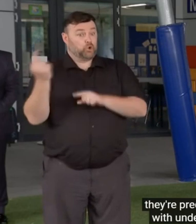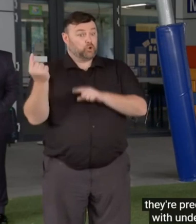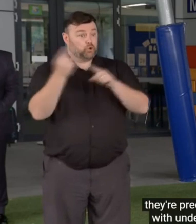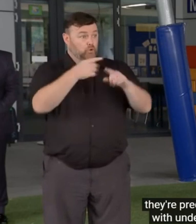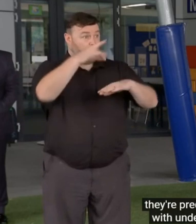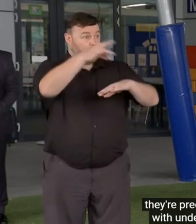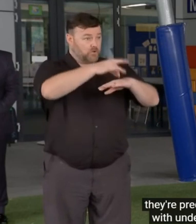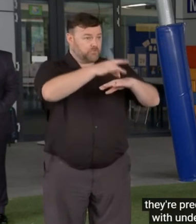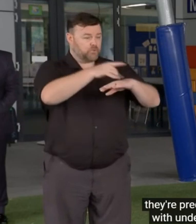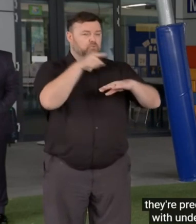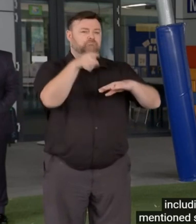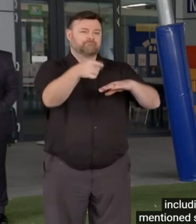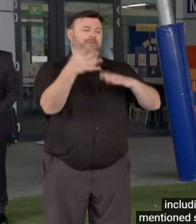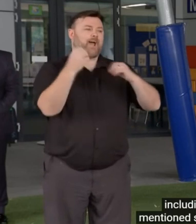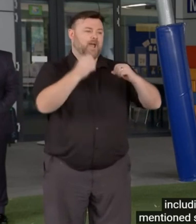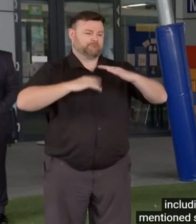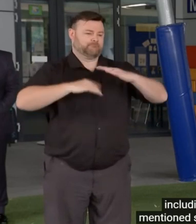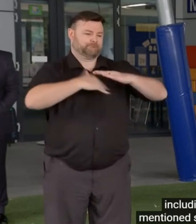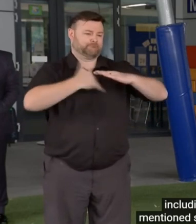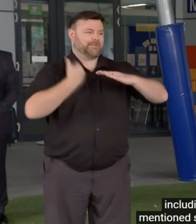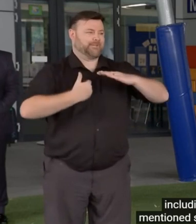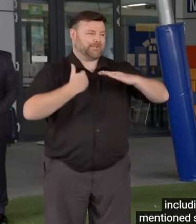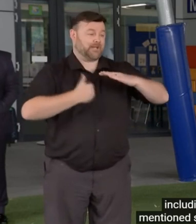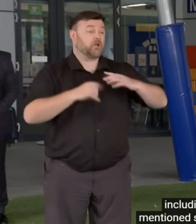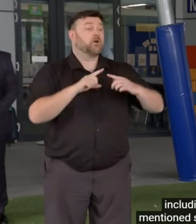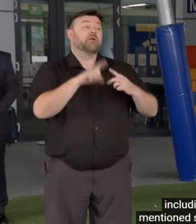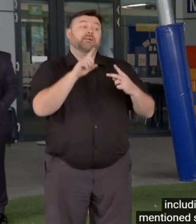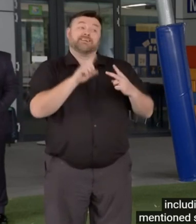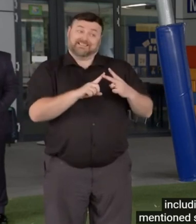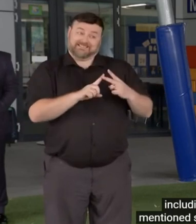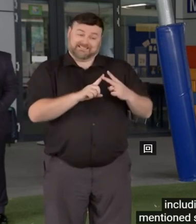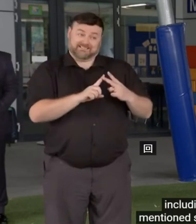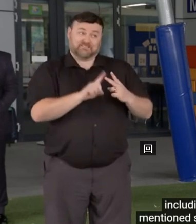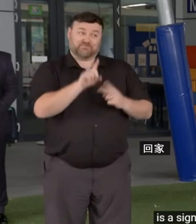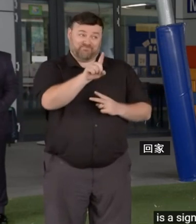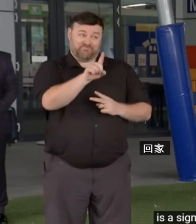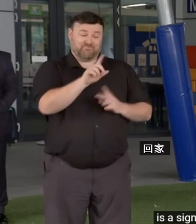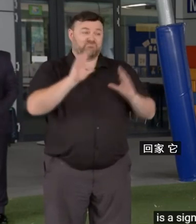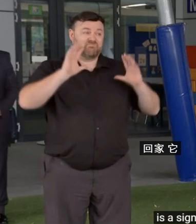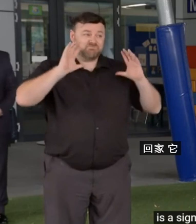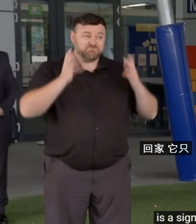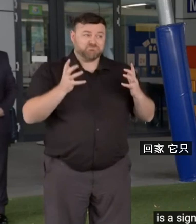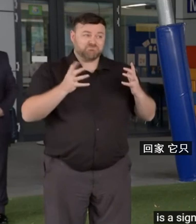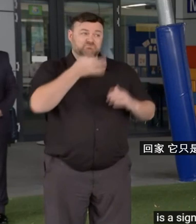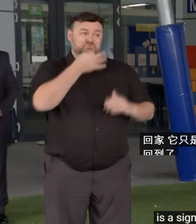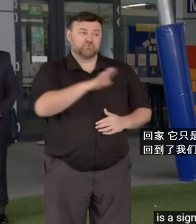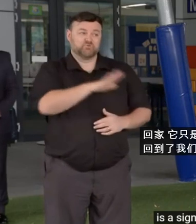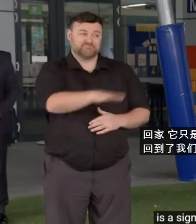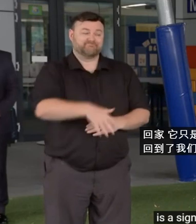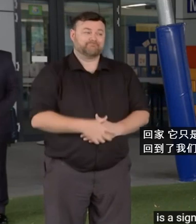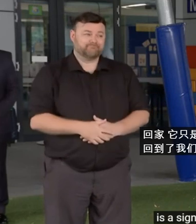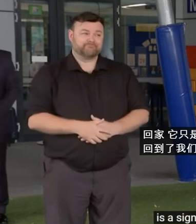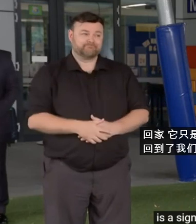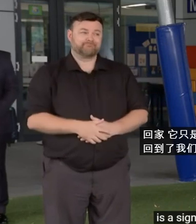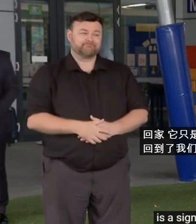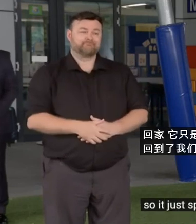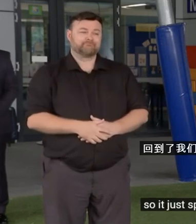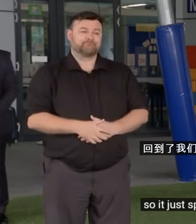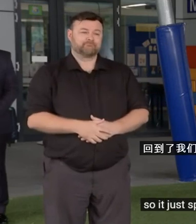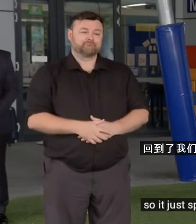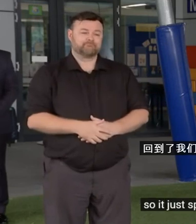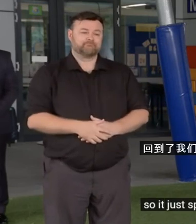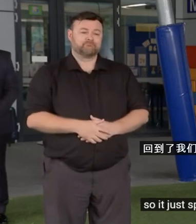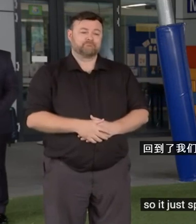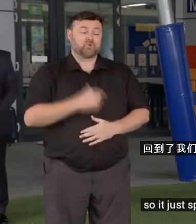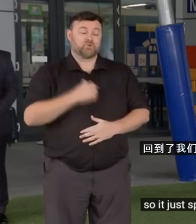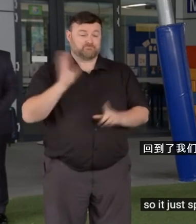including obesity, could I mention. So obesity in children is a significant risk factor. So it just speaks back to the point that we want children